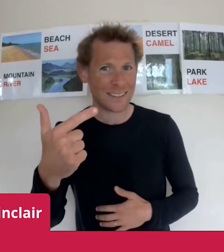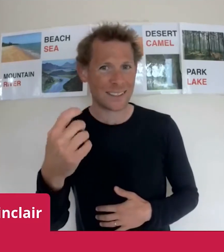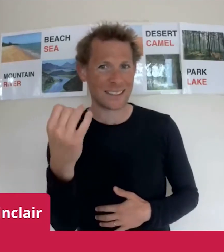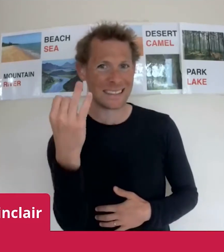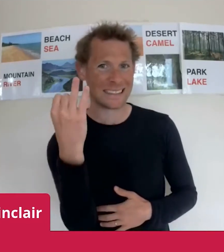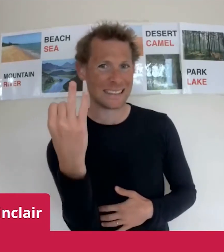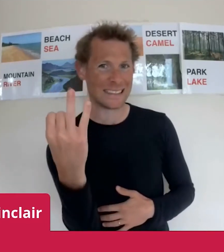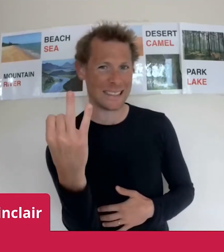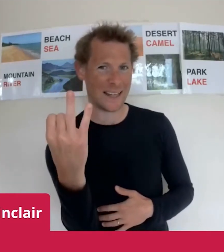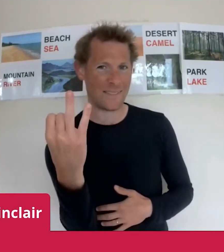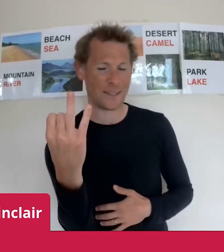Number 7.